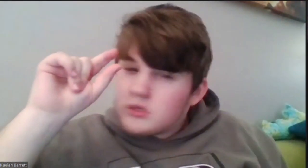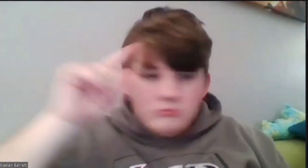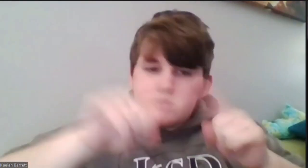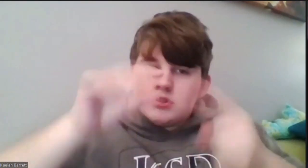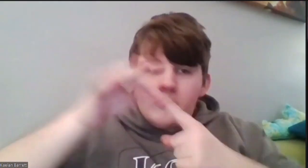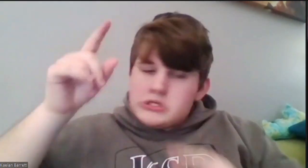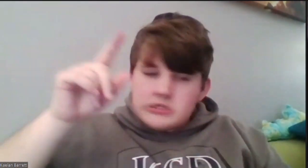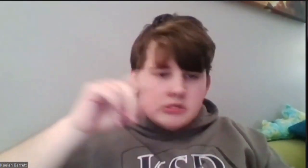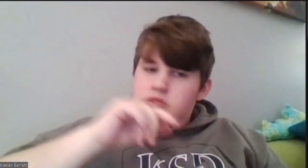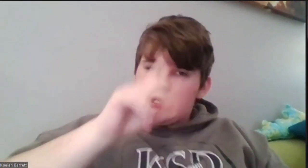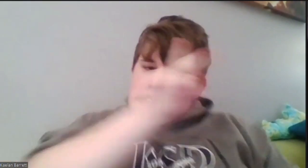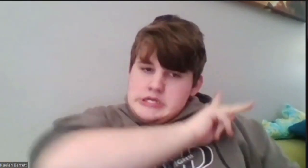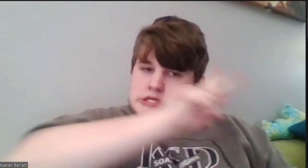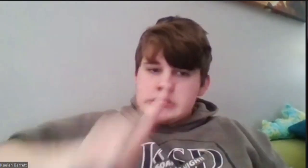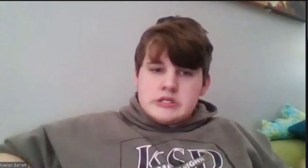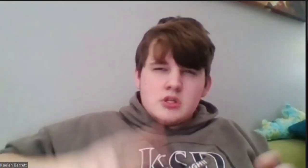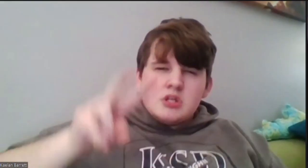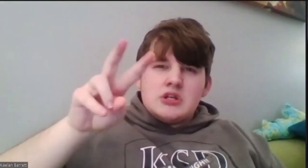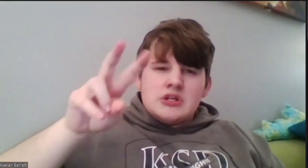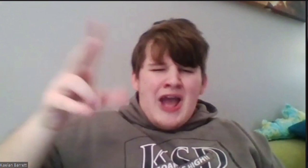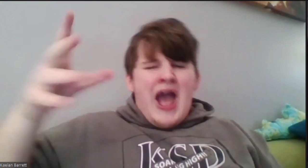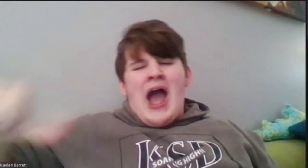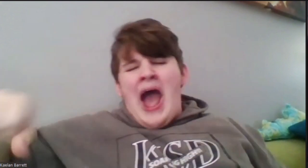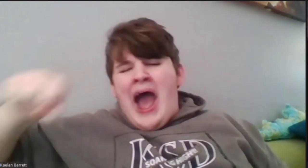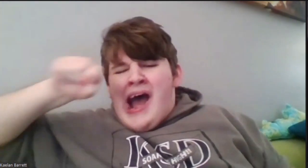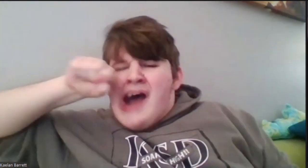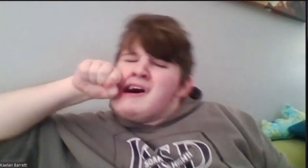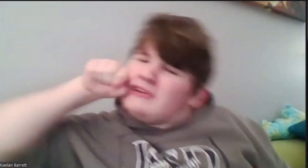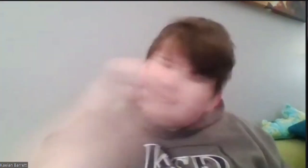Santa Claus, really close to it, but he's the king.